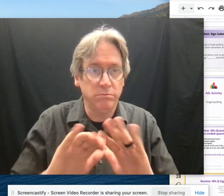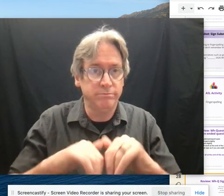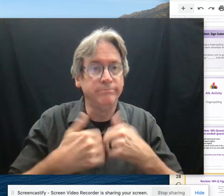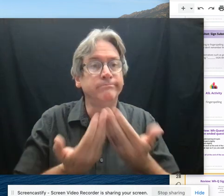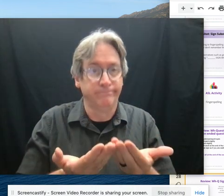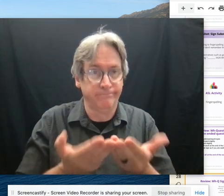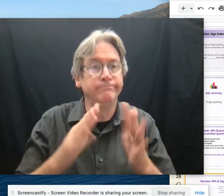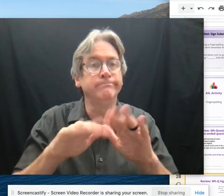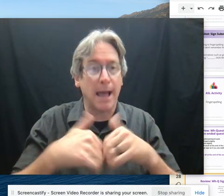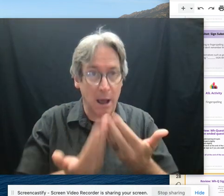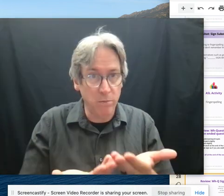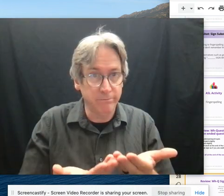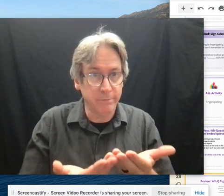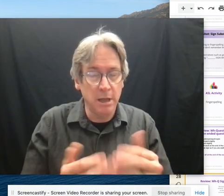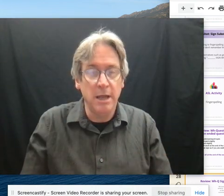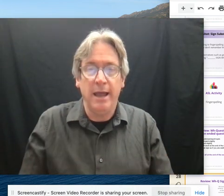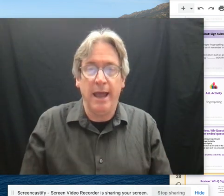How,